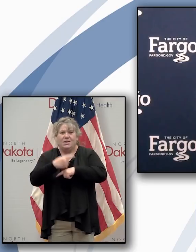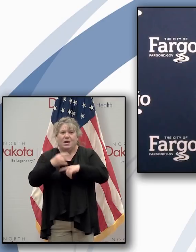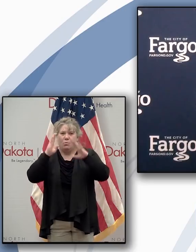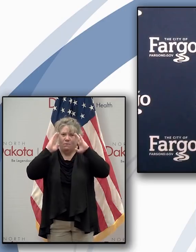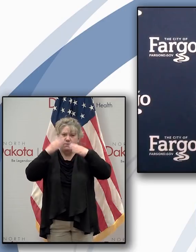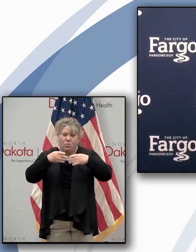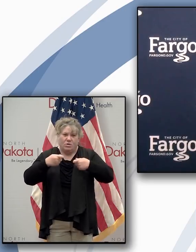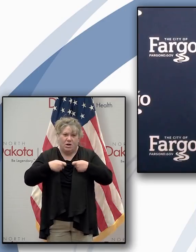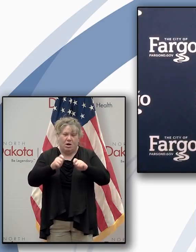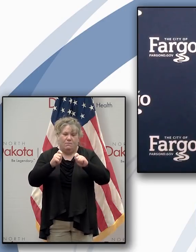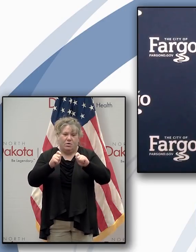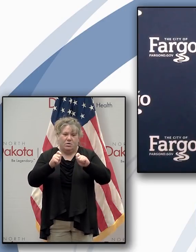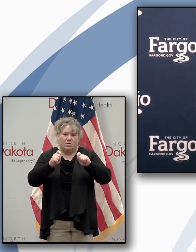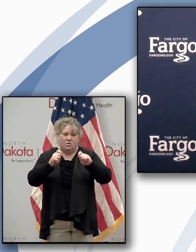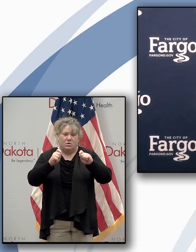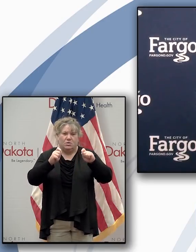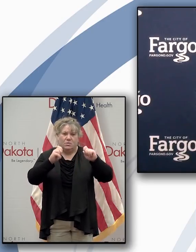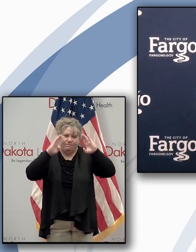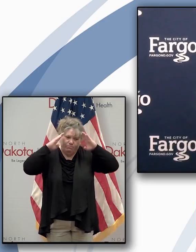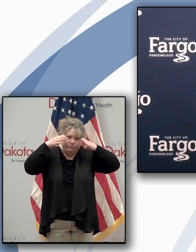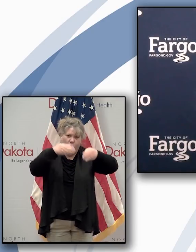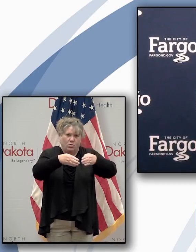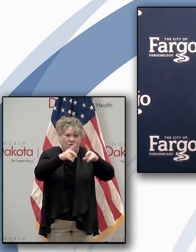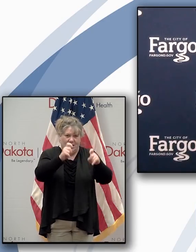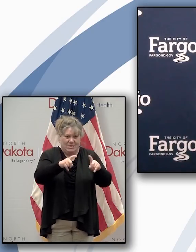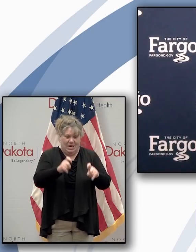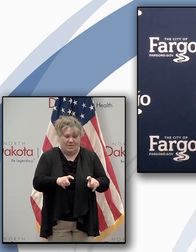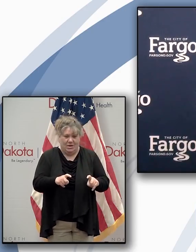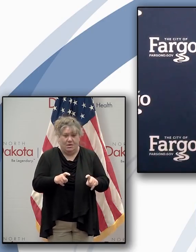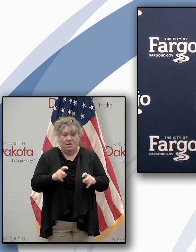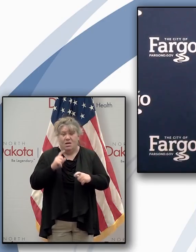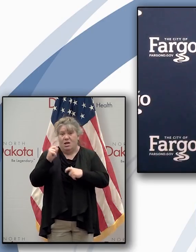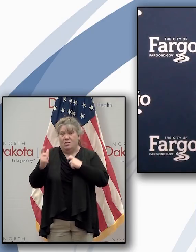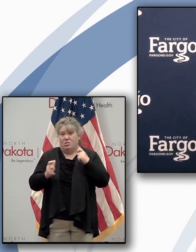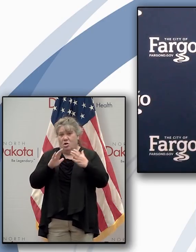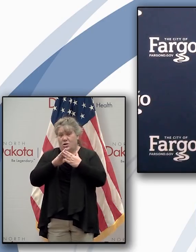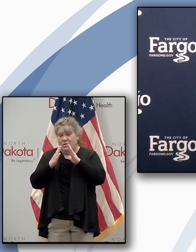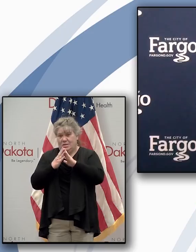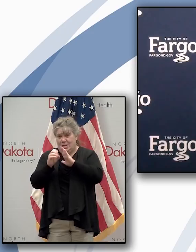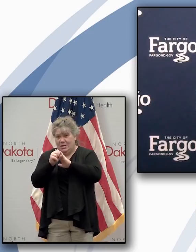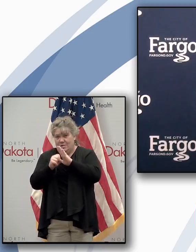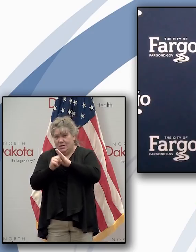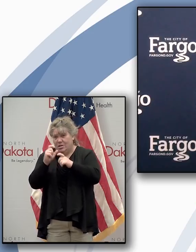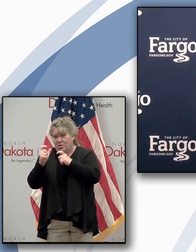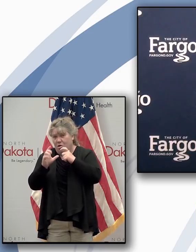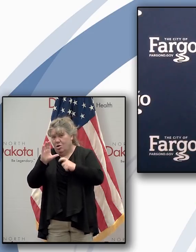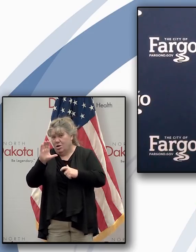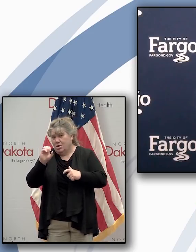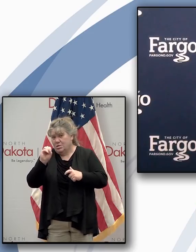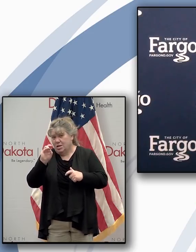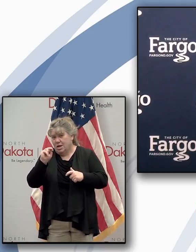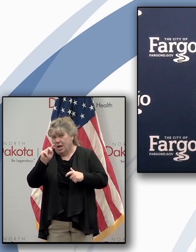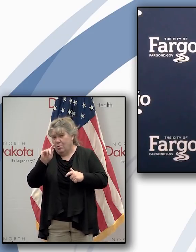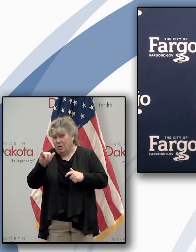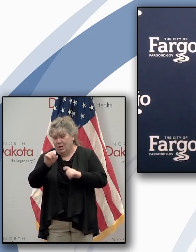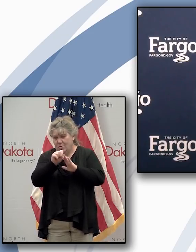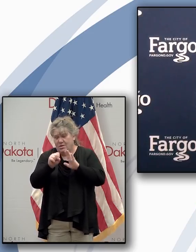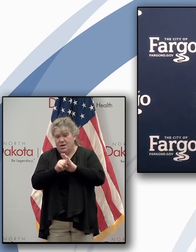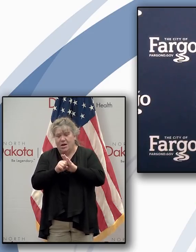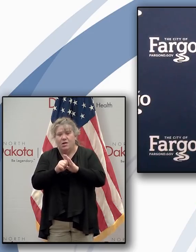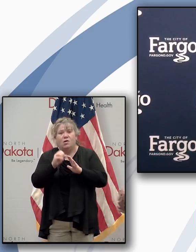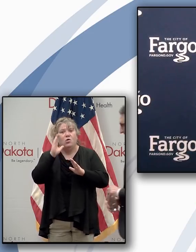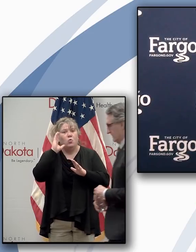our efforts to targeted testing. As the largest metro in the state, the largest county in the state, we are and will do our part to